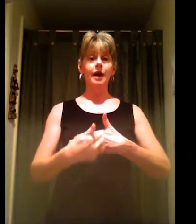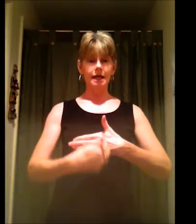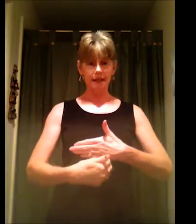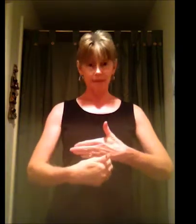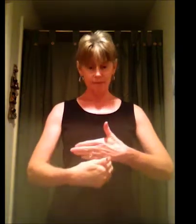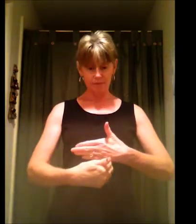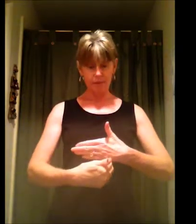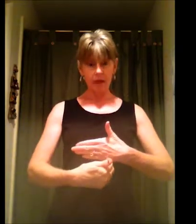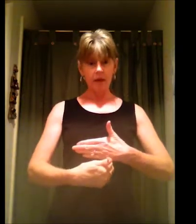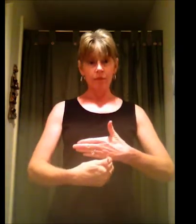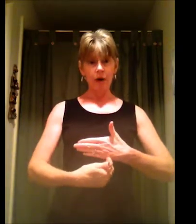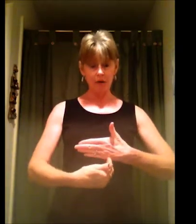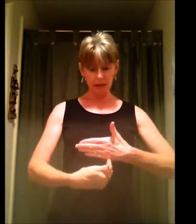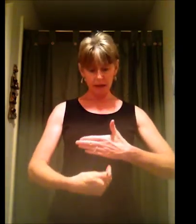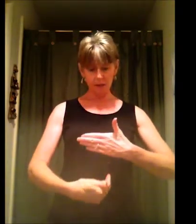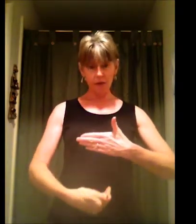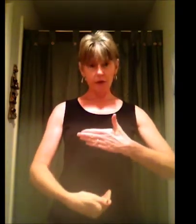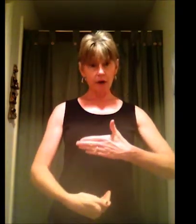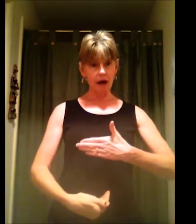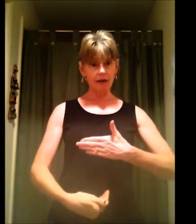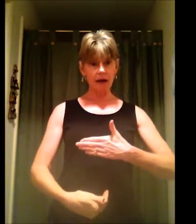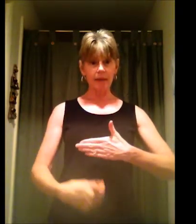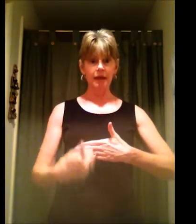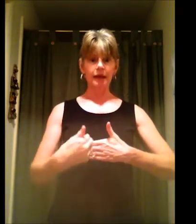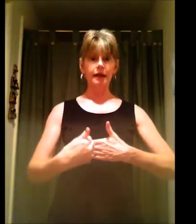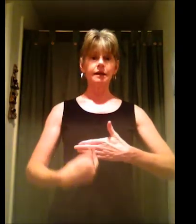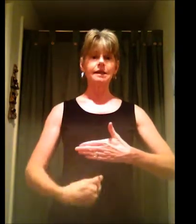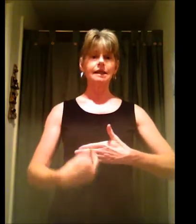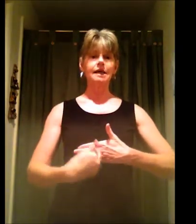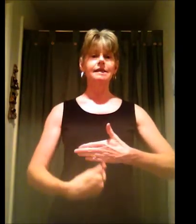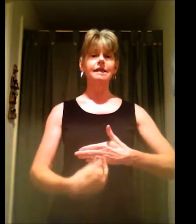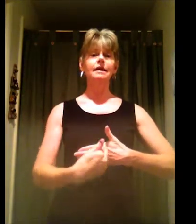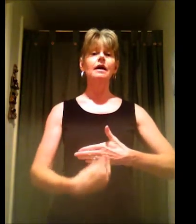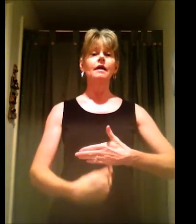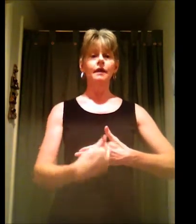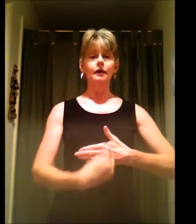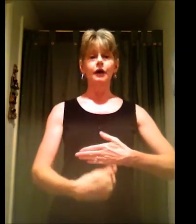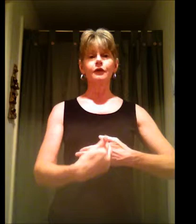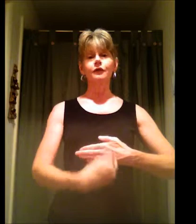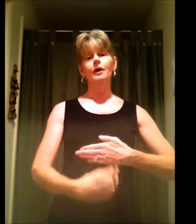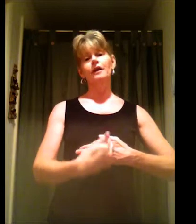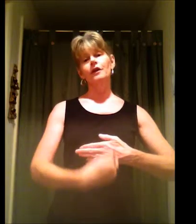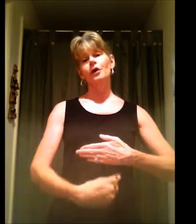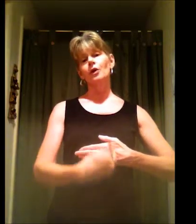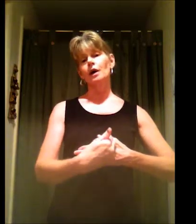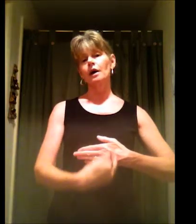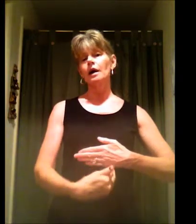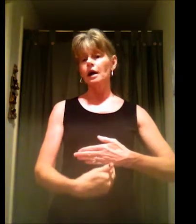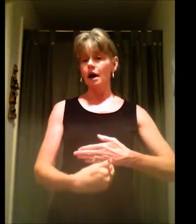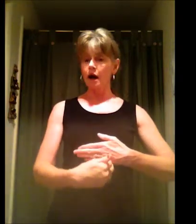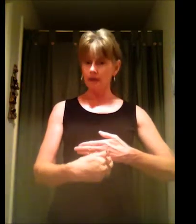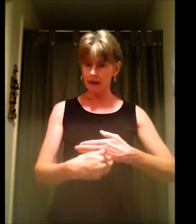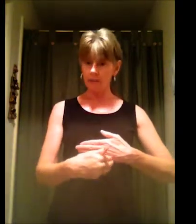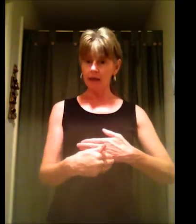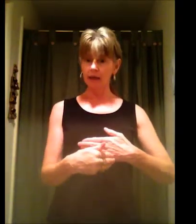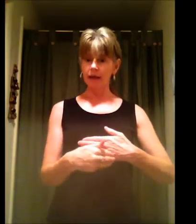bread. Palm in with your non-dominant hand, slicing the loaf with your dominant